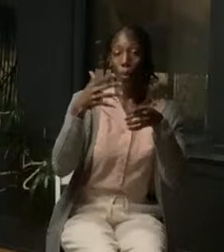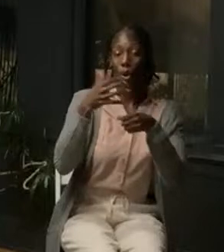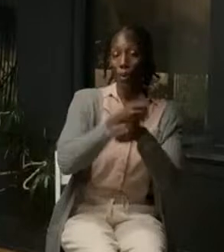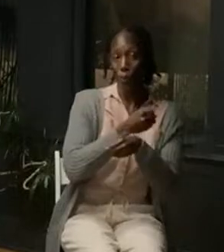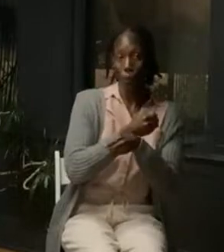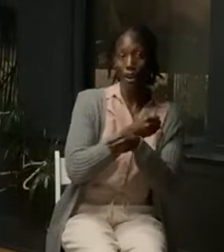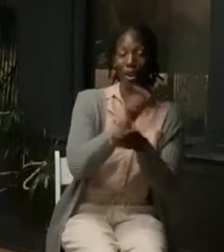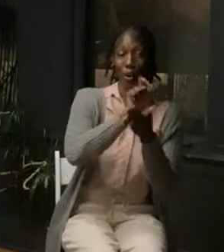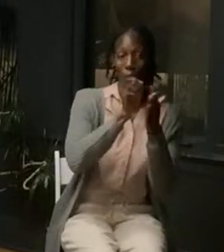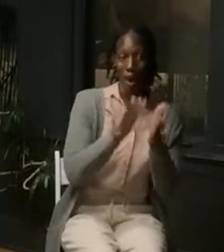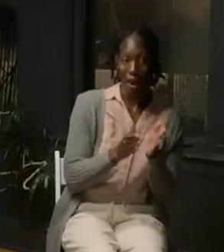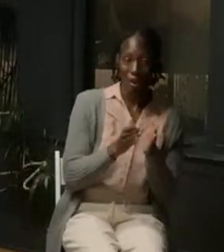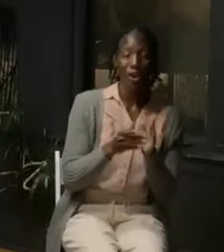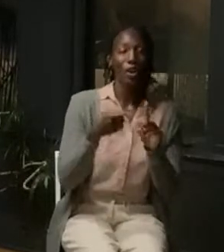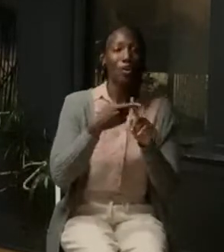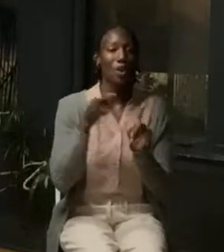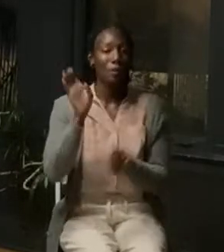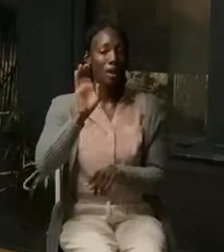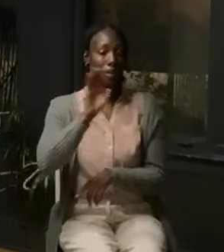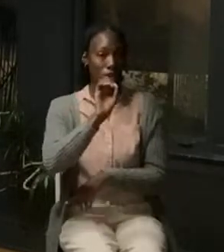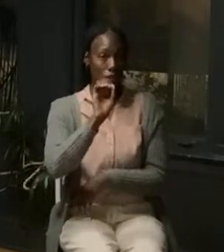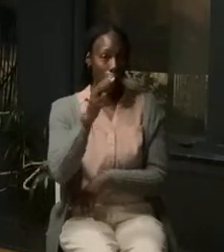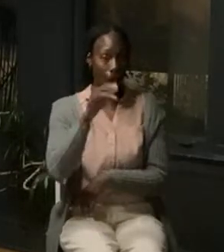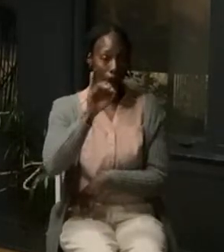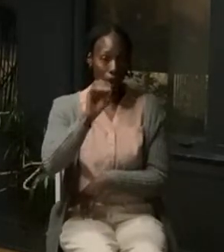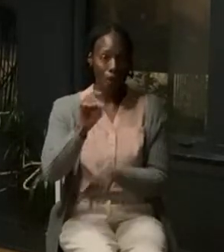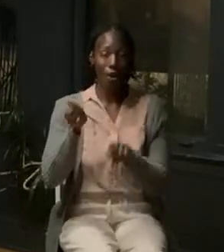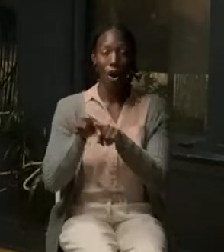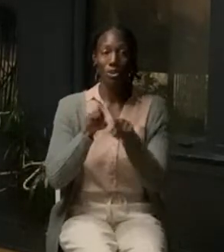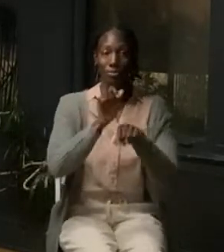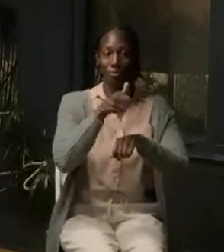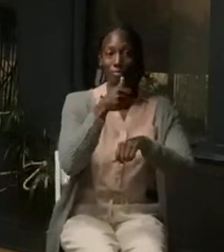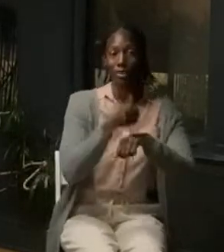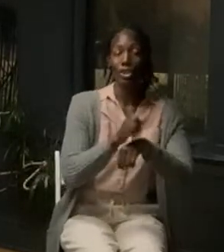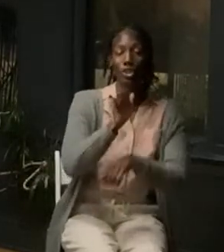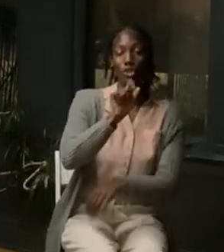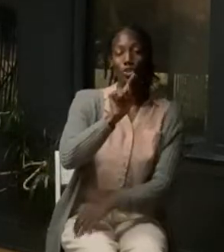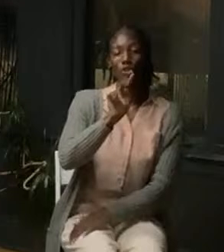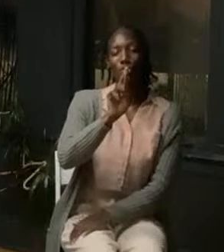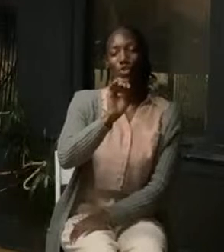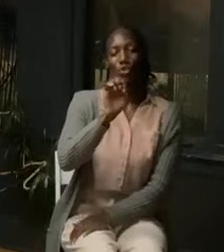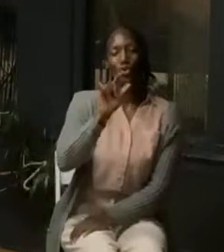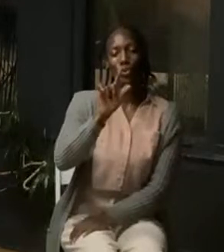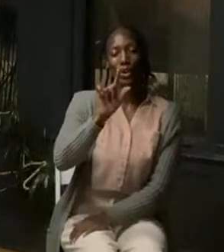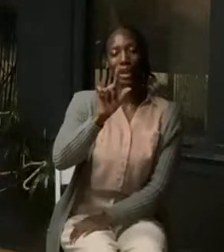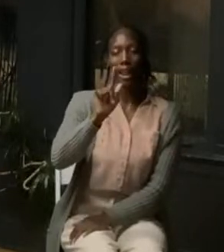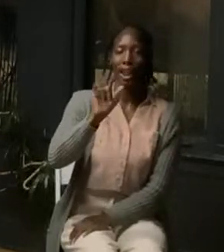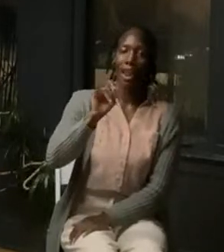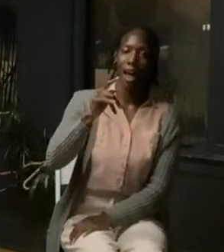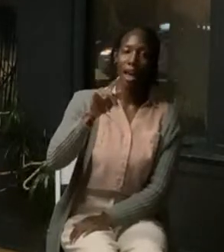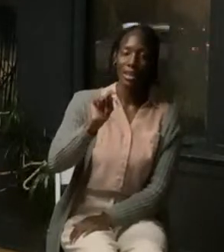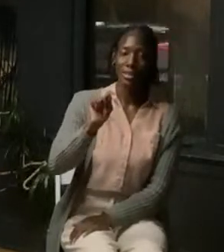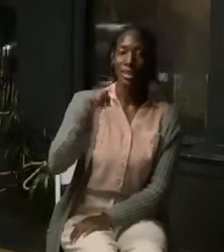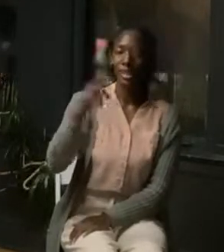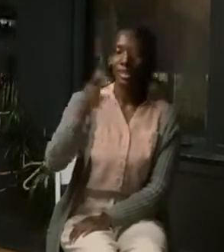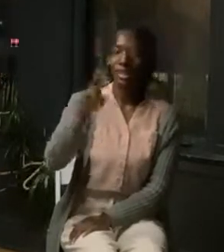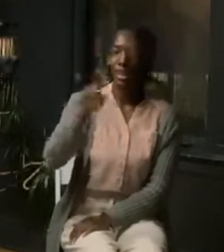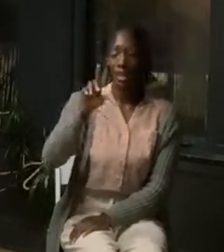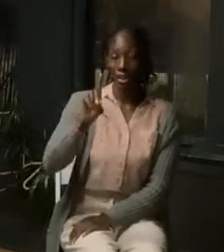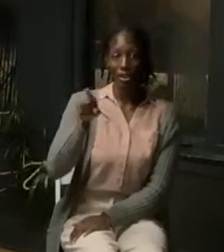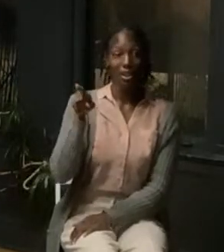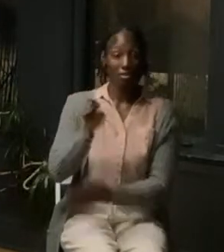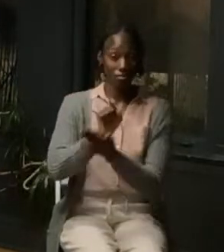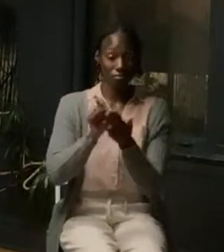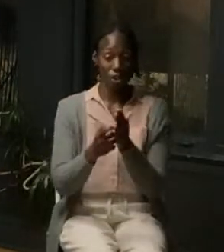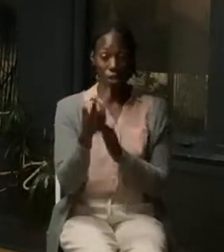Columbus, Ohio, and founder of the Streetlight Guild, a performing arts nonprofit. Woods is the author of 3 books and has been